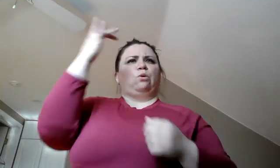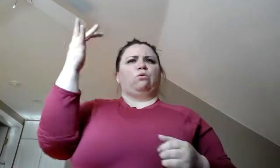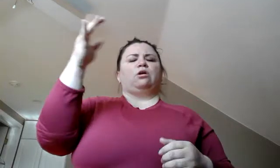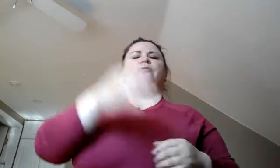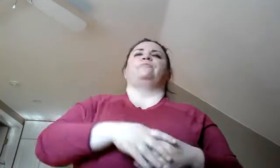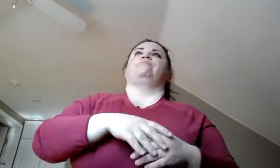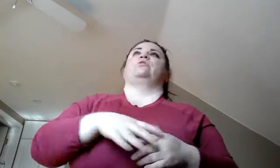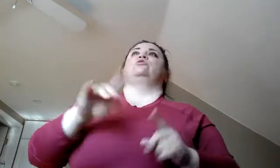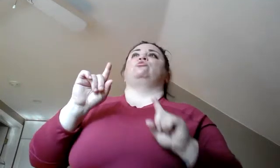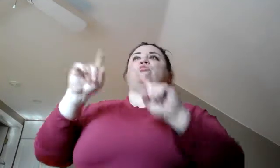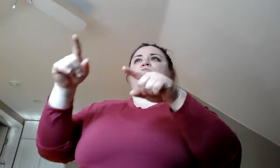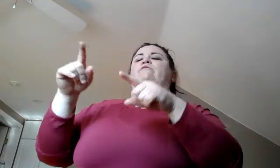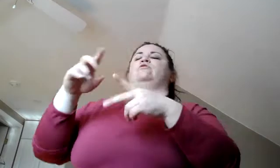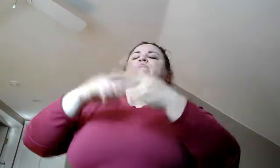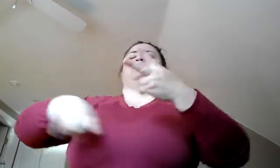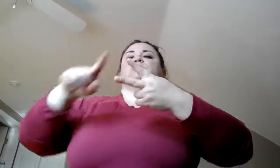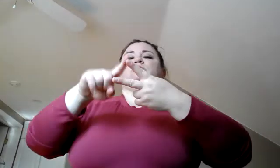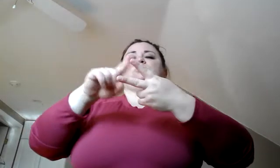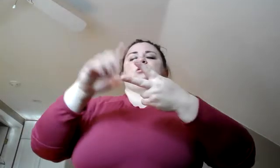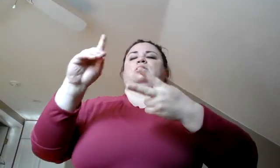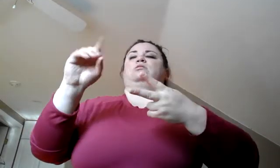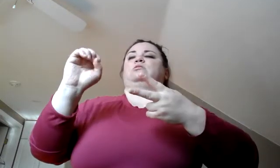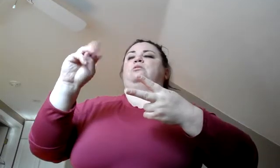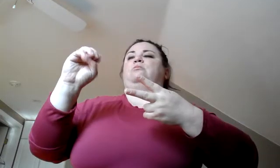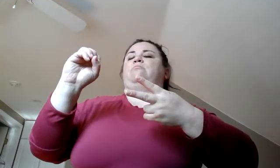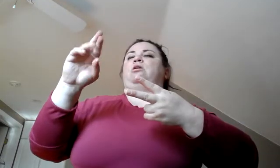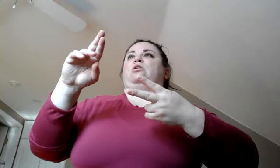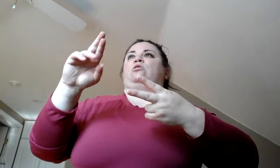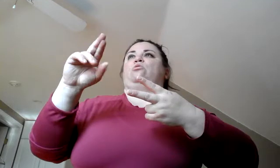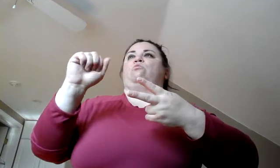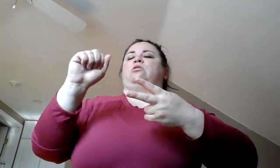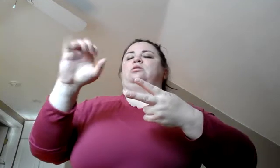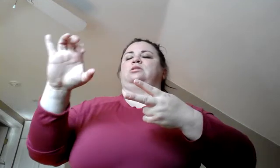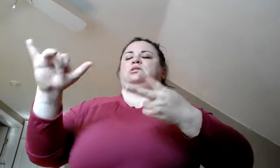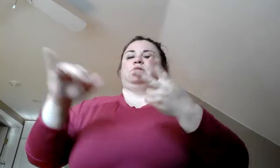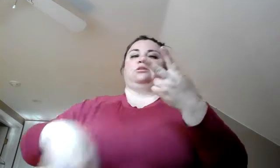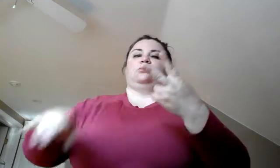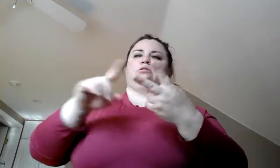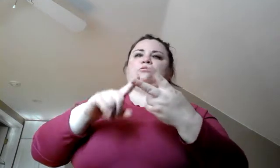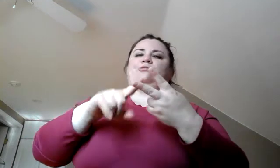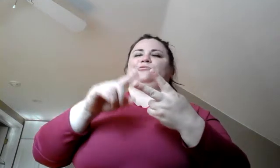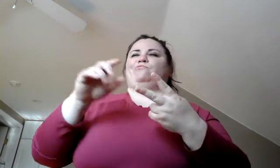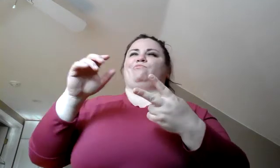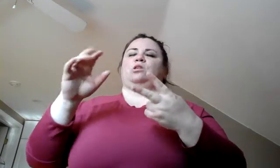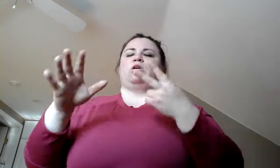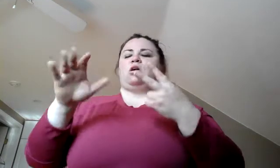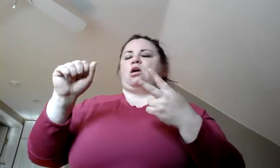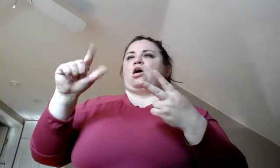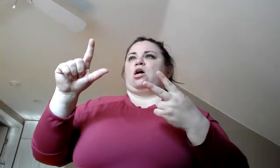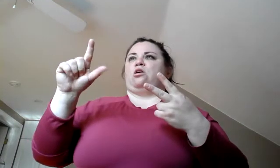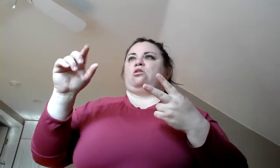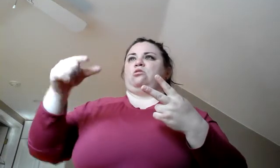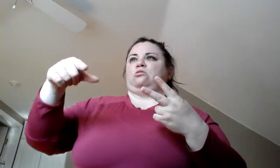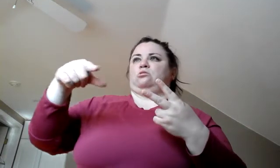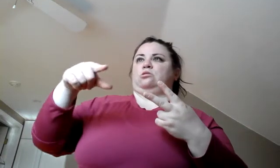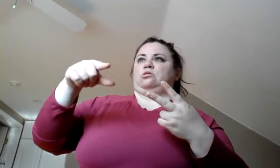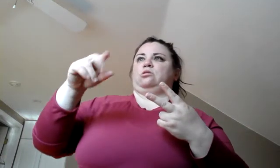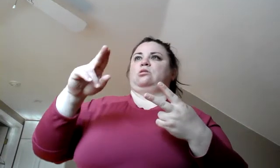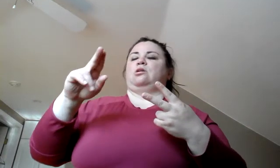for democracy. We're there to get rid of a tyrant. We're there because they're Al-Qaeda or there's Al-Qaeda's training and we can't have another 9/11. We're there